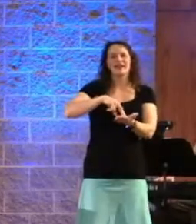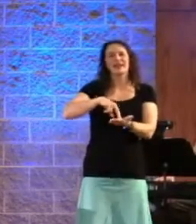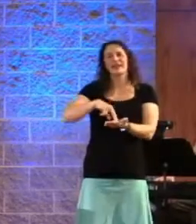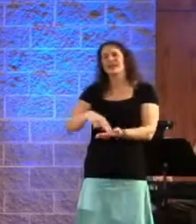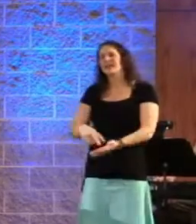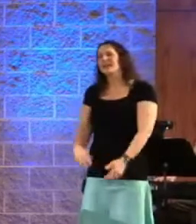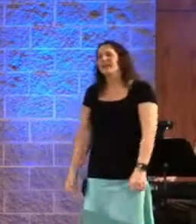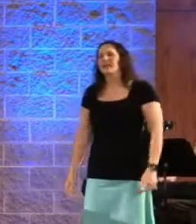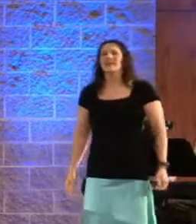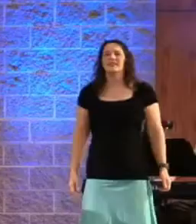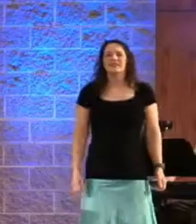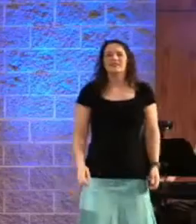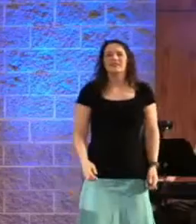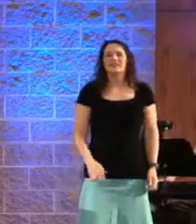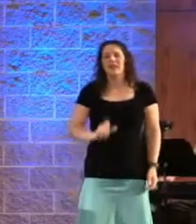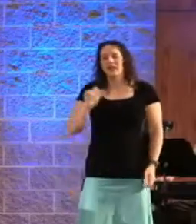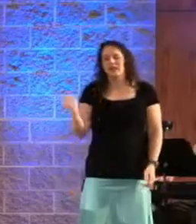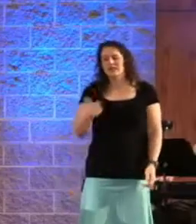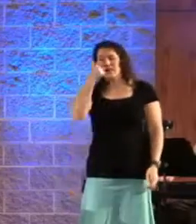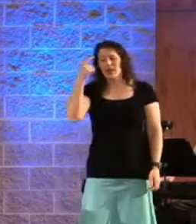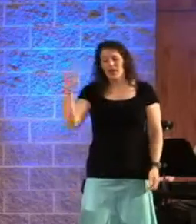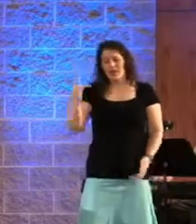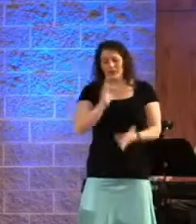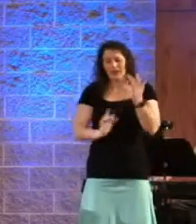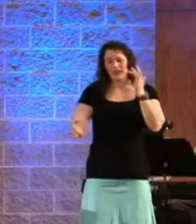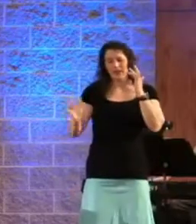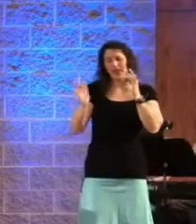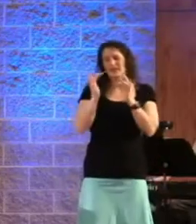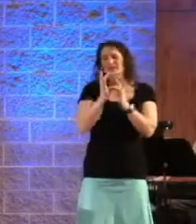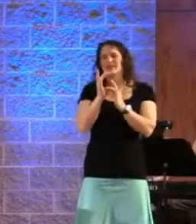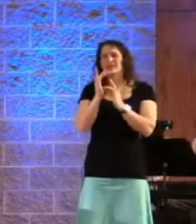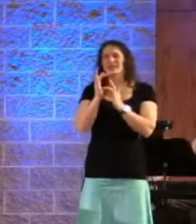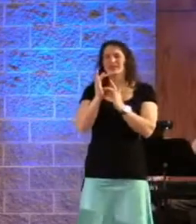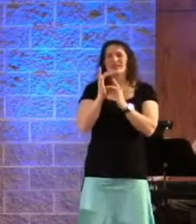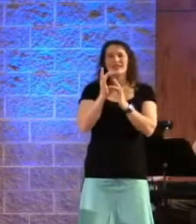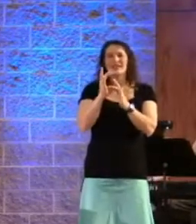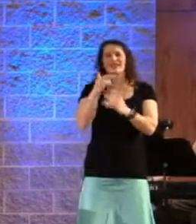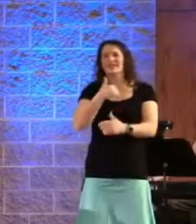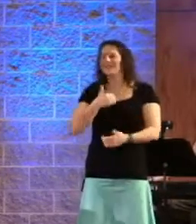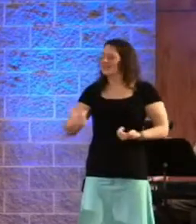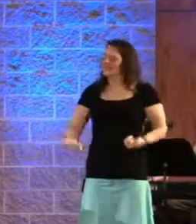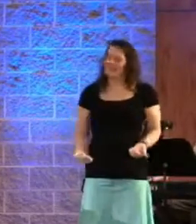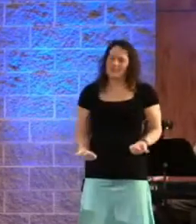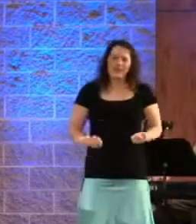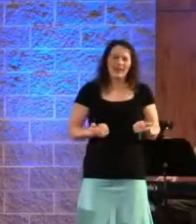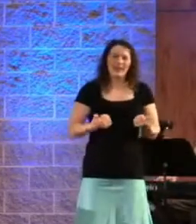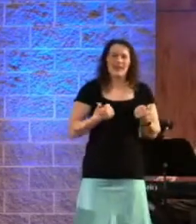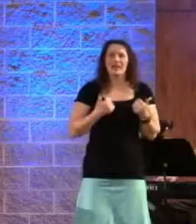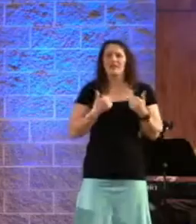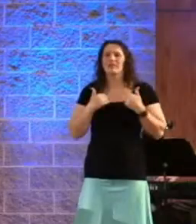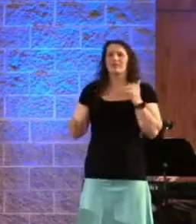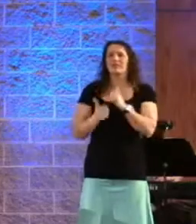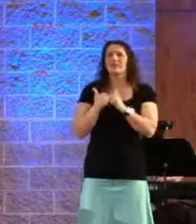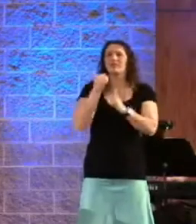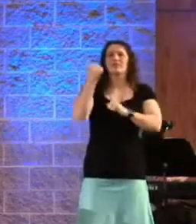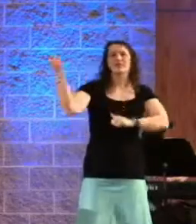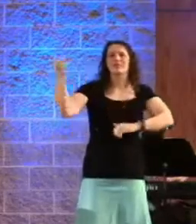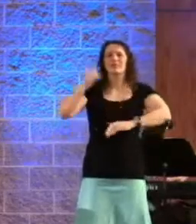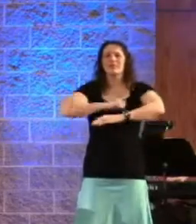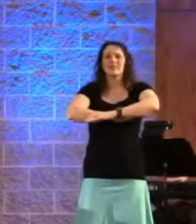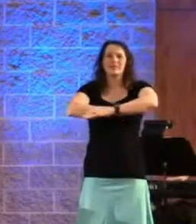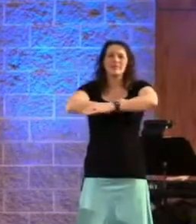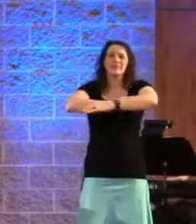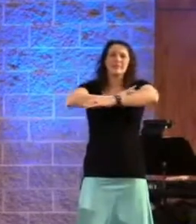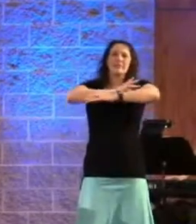life. It's all because of Jesus. Every sunrise sings your